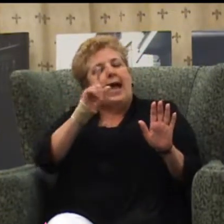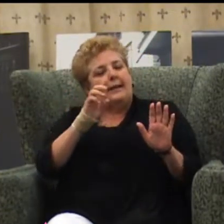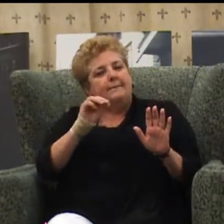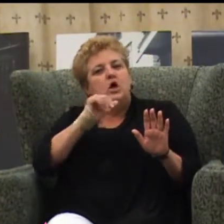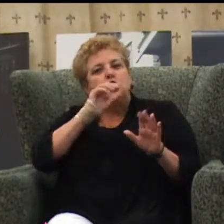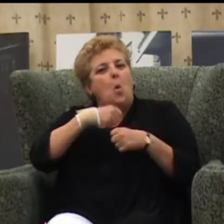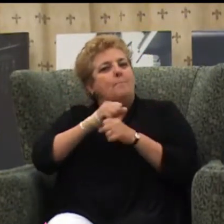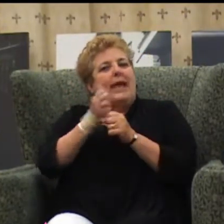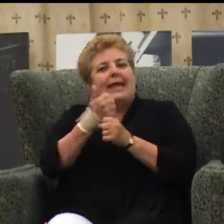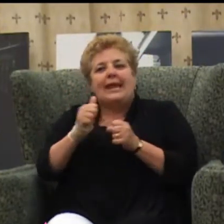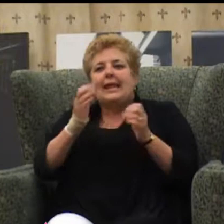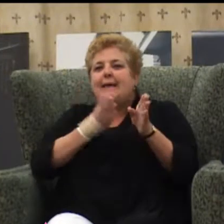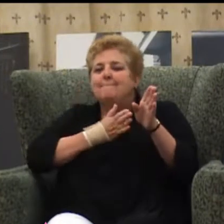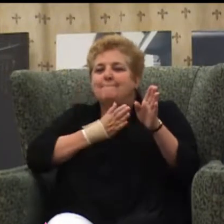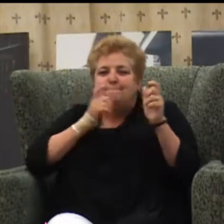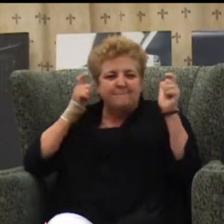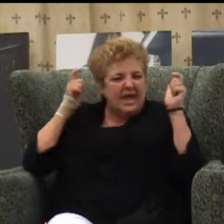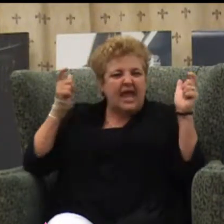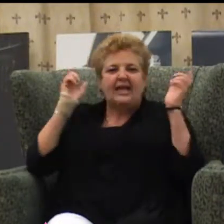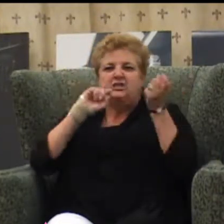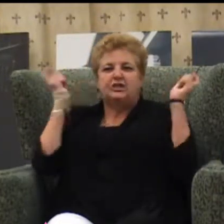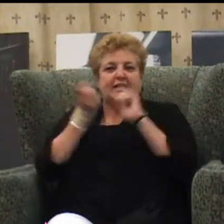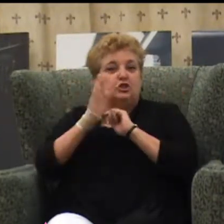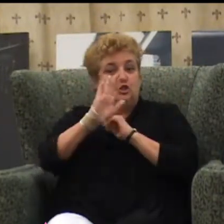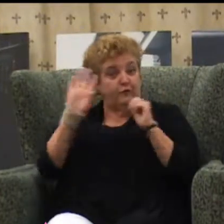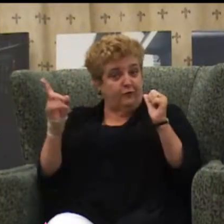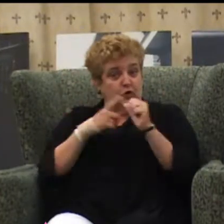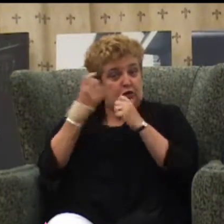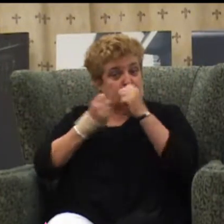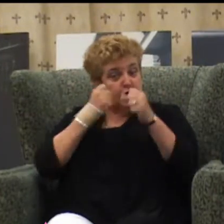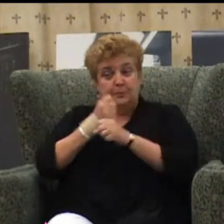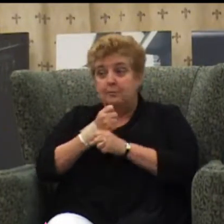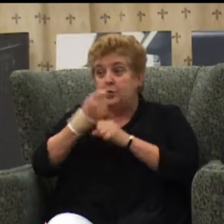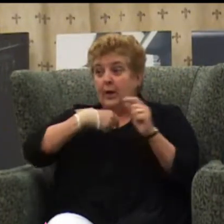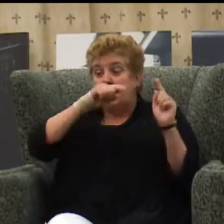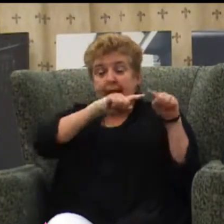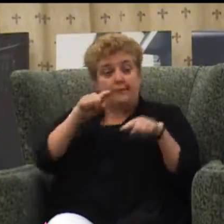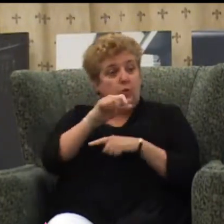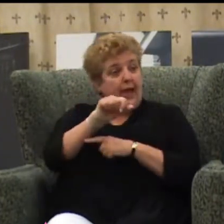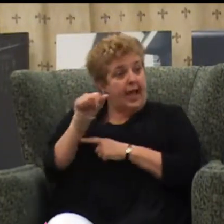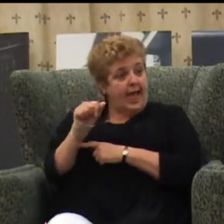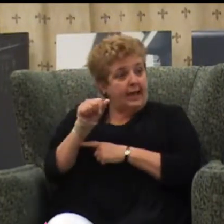year." So I come to AA, get a sponsor. What does he tell me? You got to change everything.